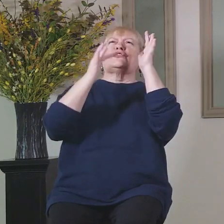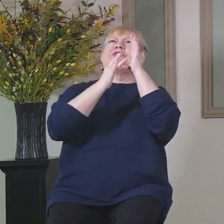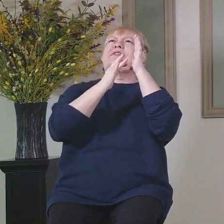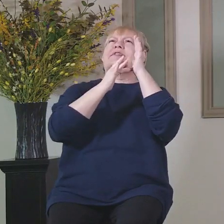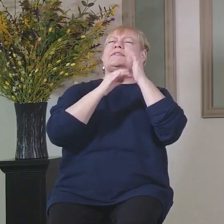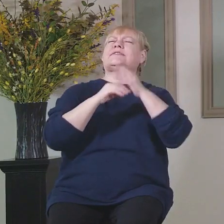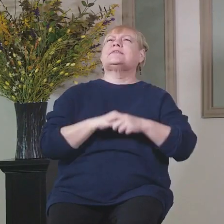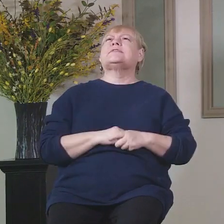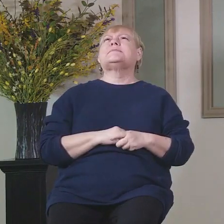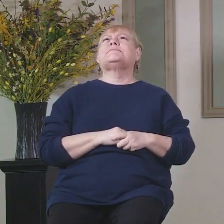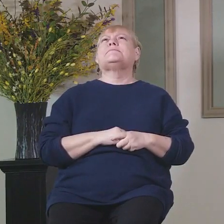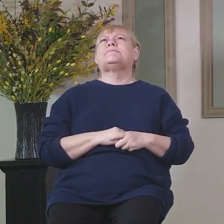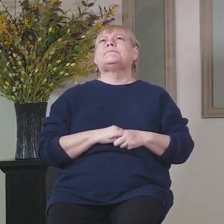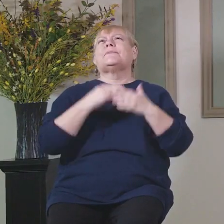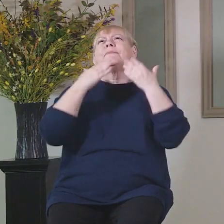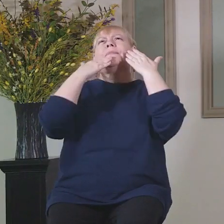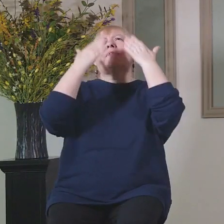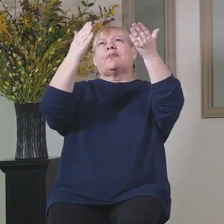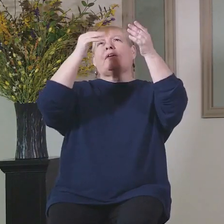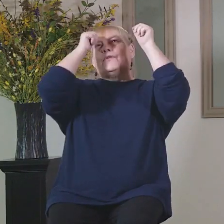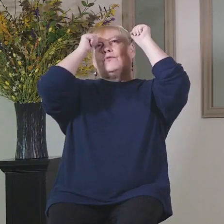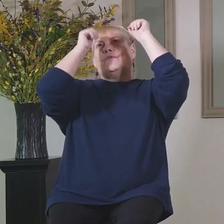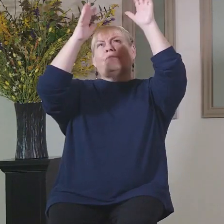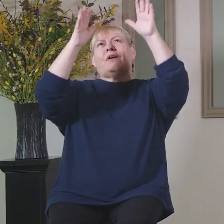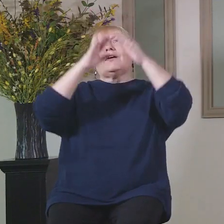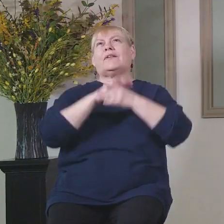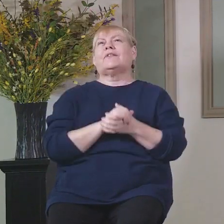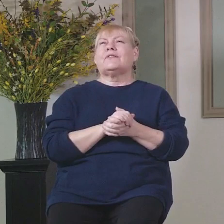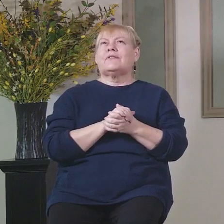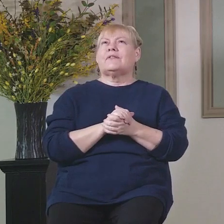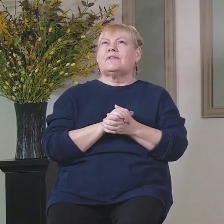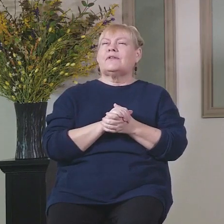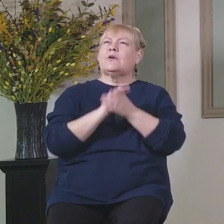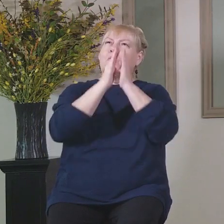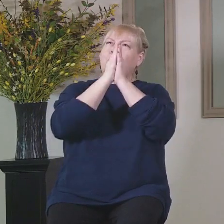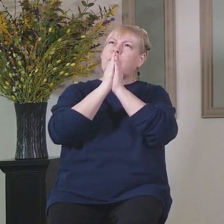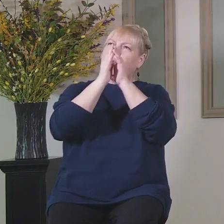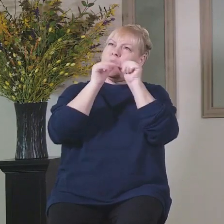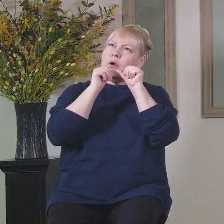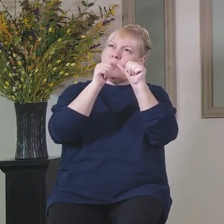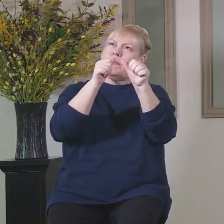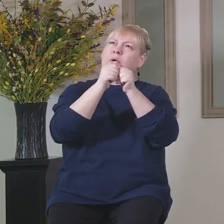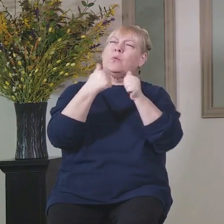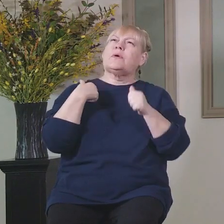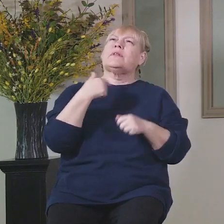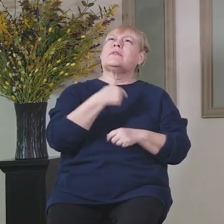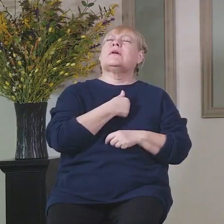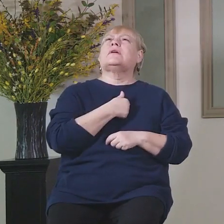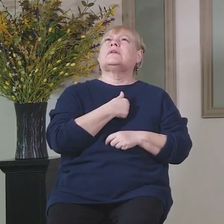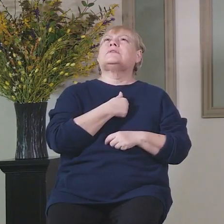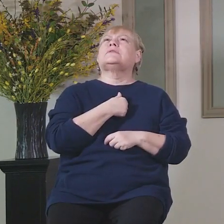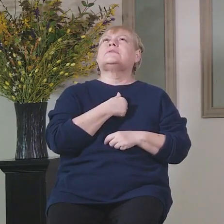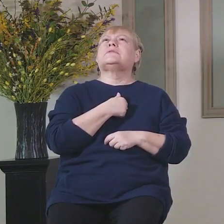Jesus. Thank you, Father. Father, we pray that you'd be with us.